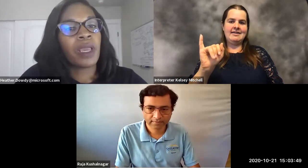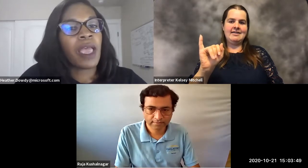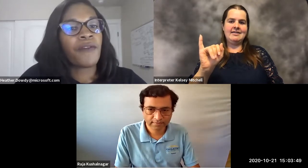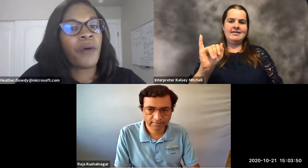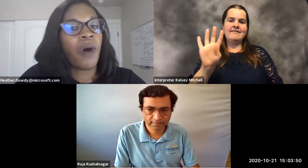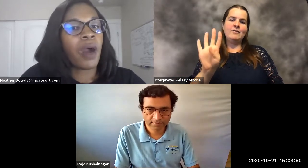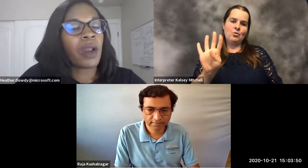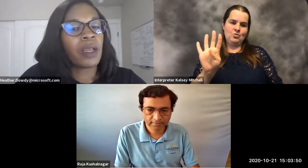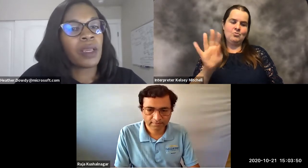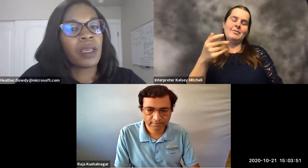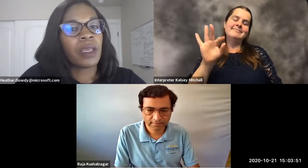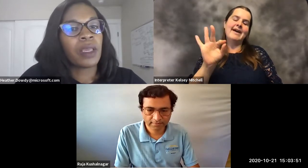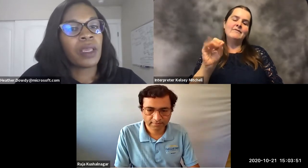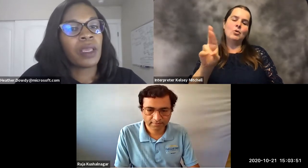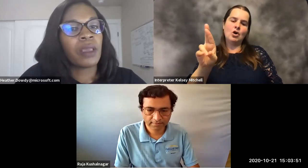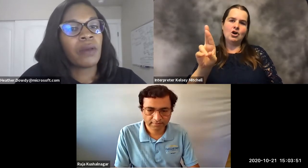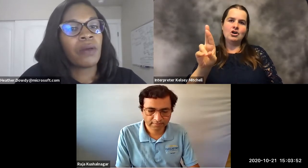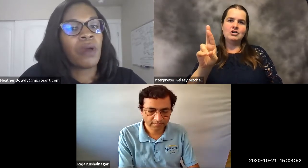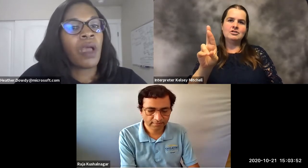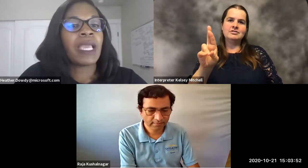for FOR